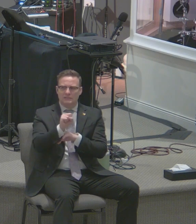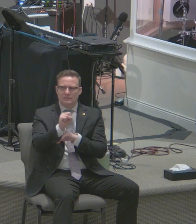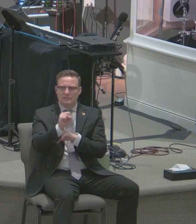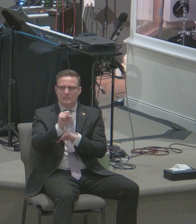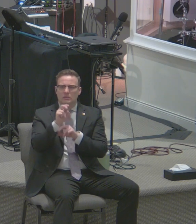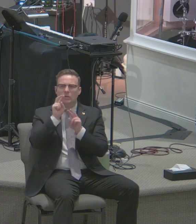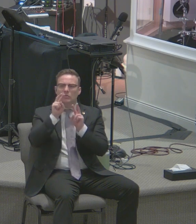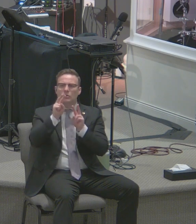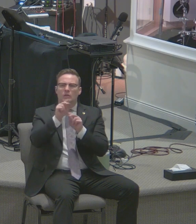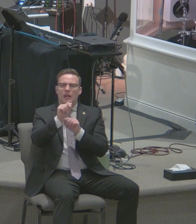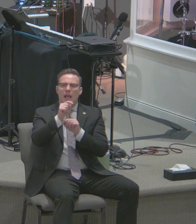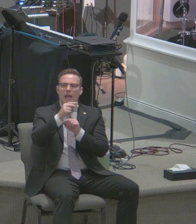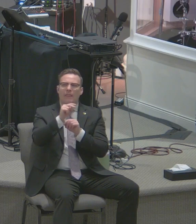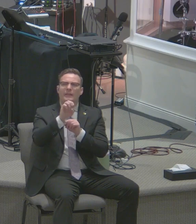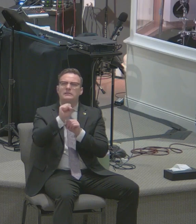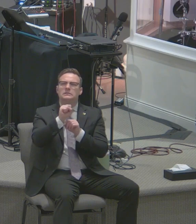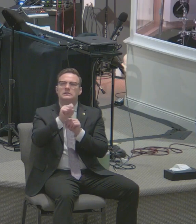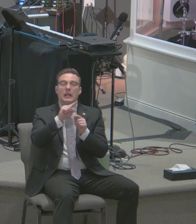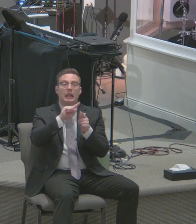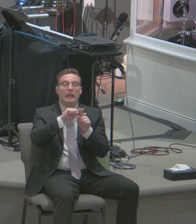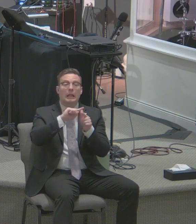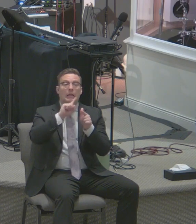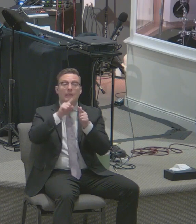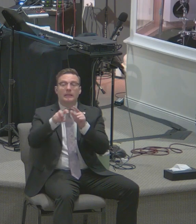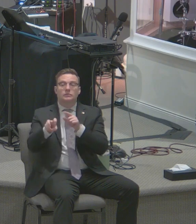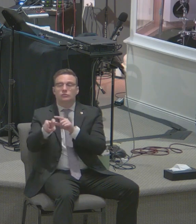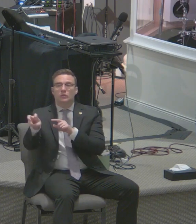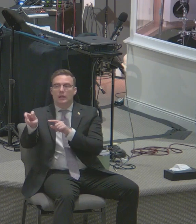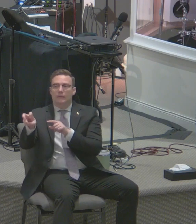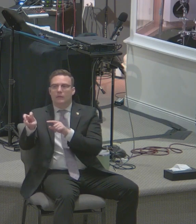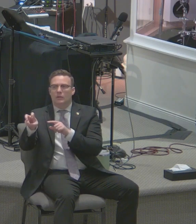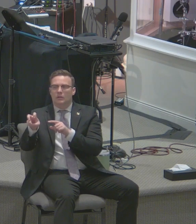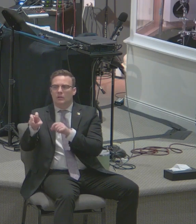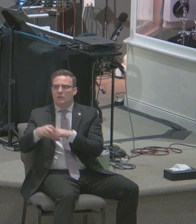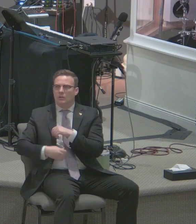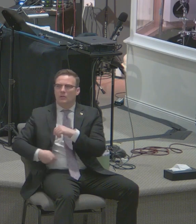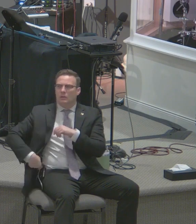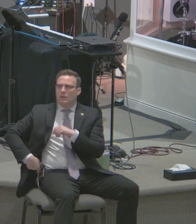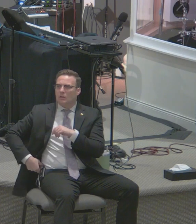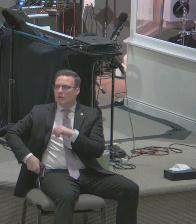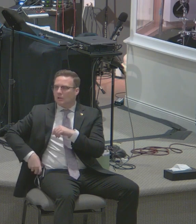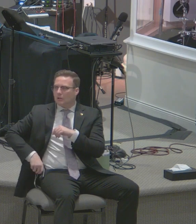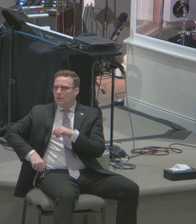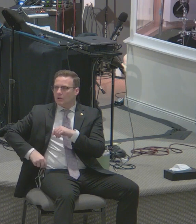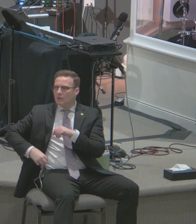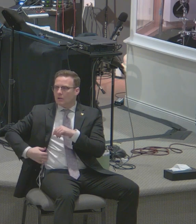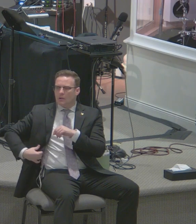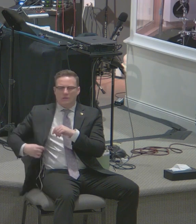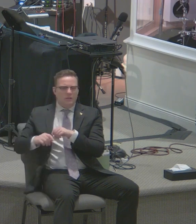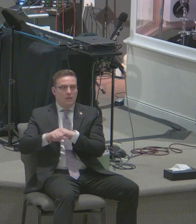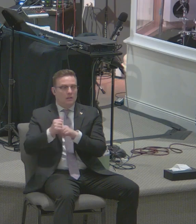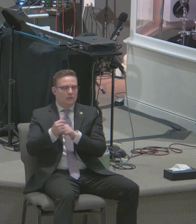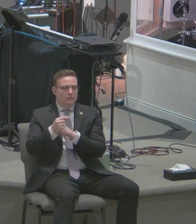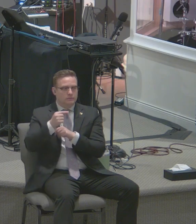Athens, and then you travel to, and I'm not sure how to, it's a Greek word